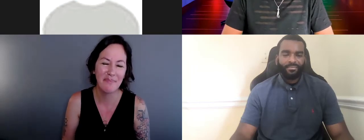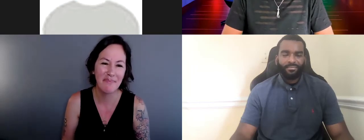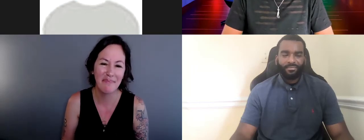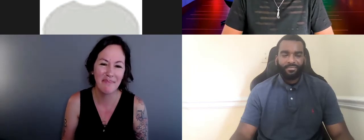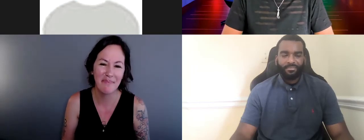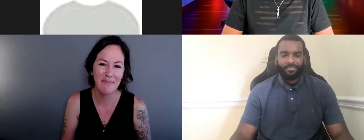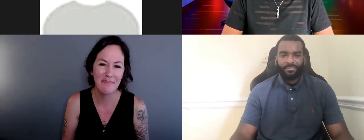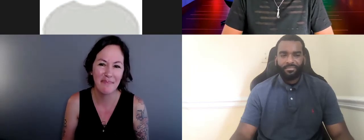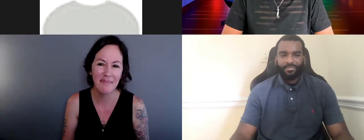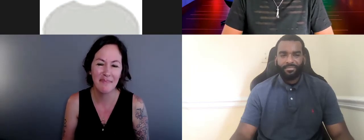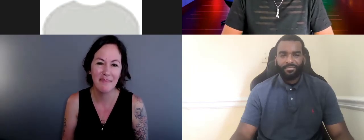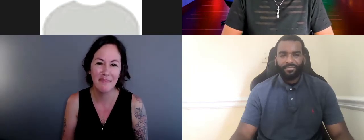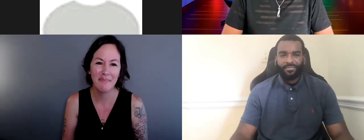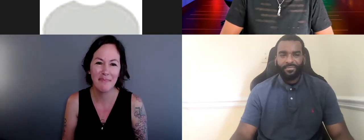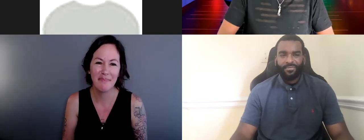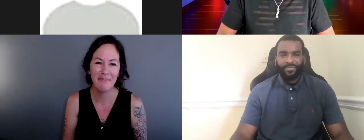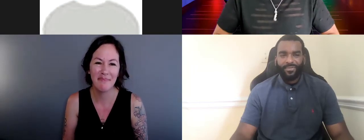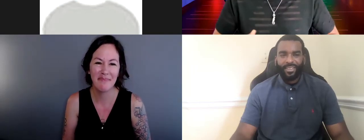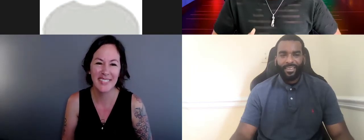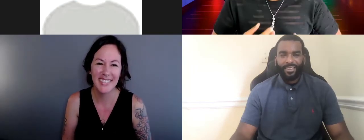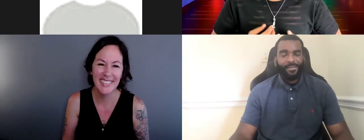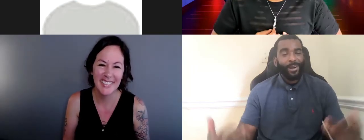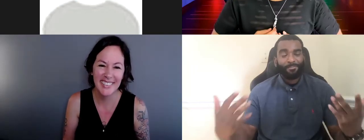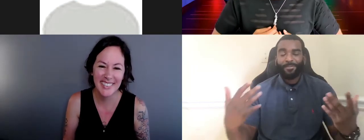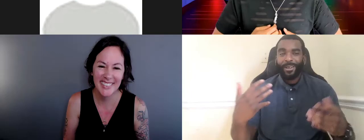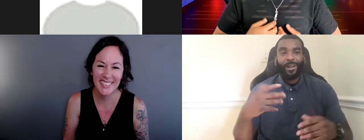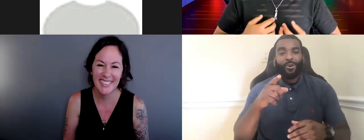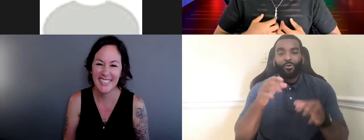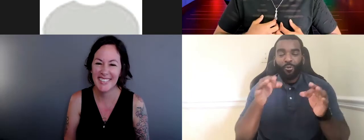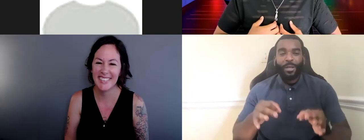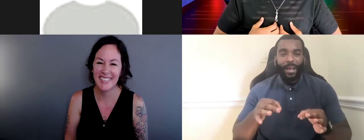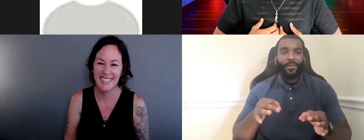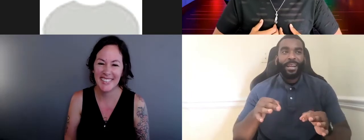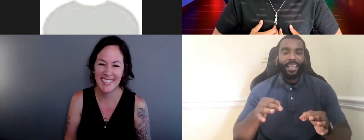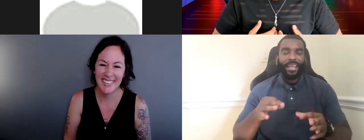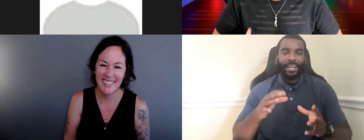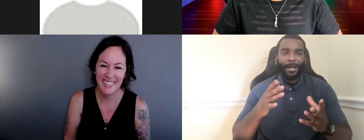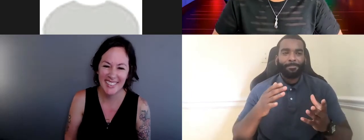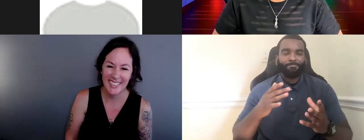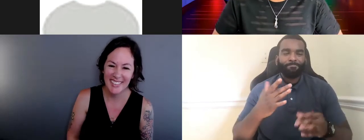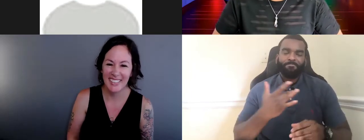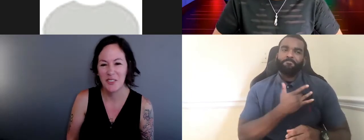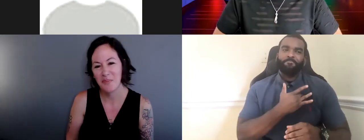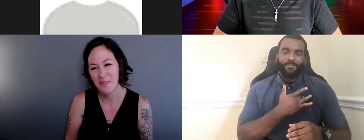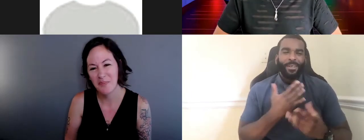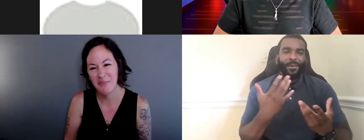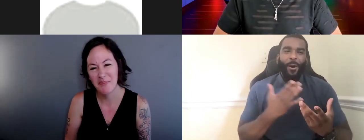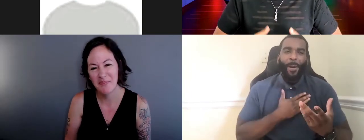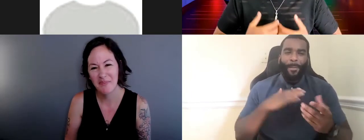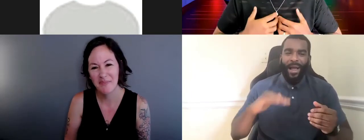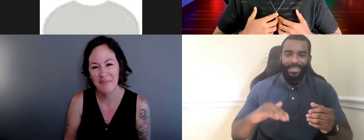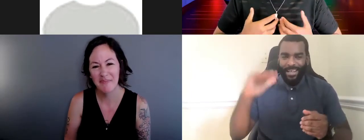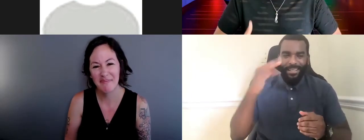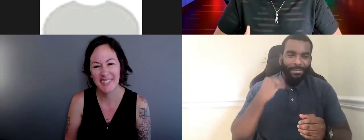something I really enjoy. Well, you've definitely touched to the heart of my childhood growing up.